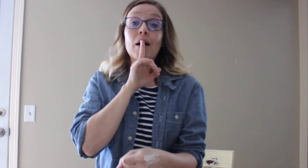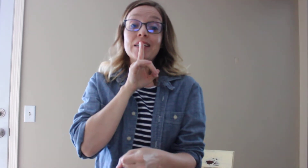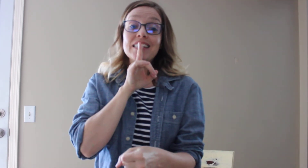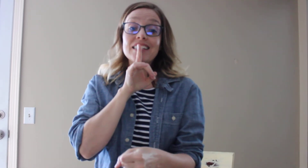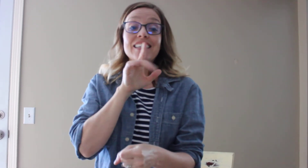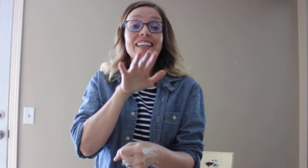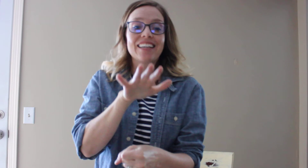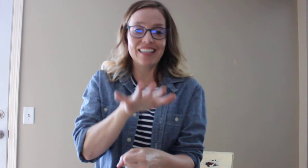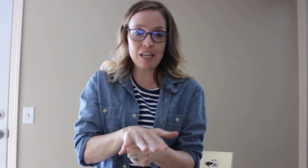Promise keeper.